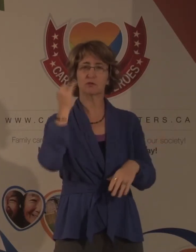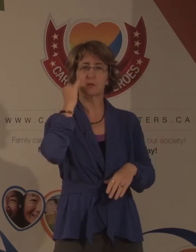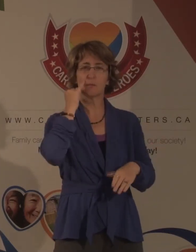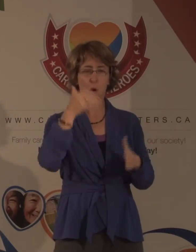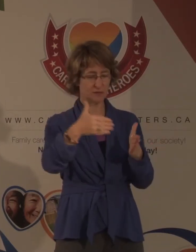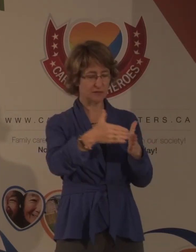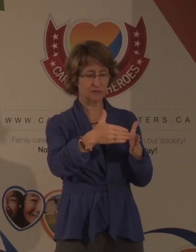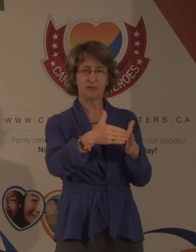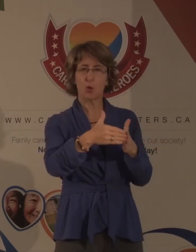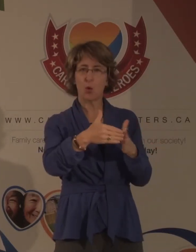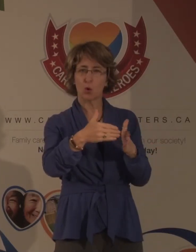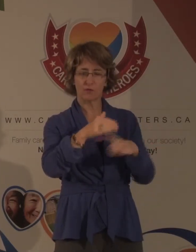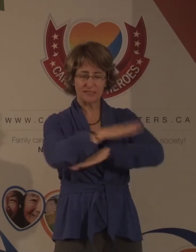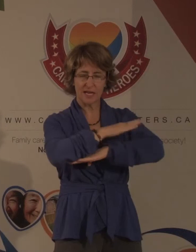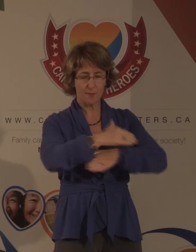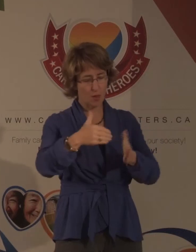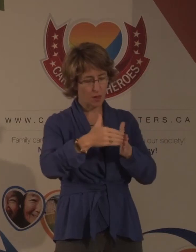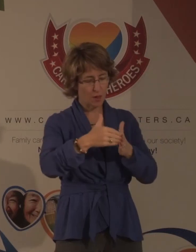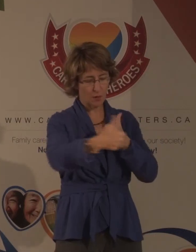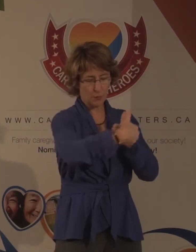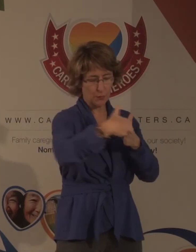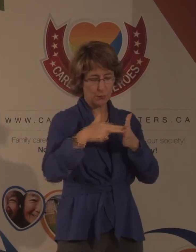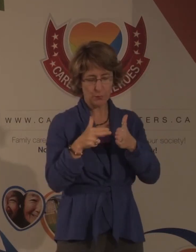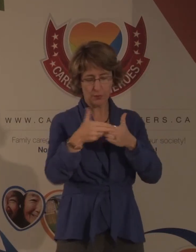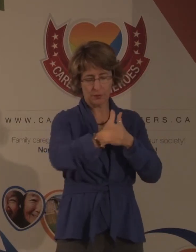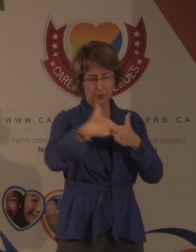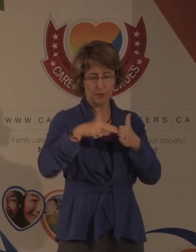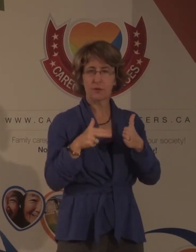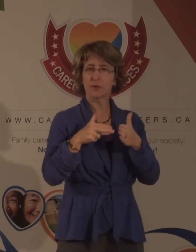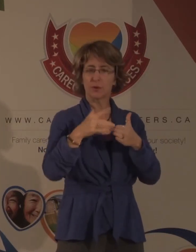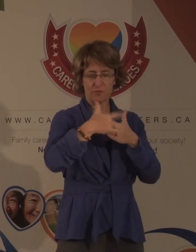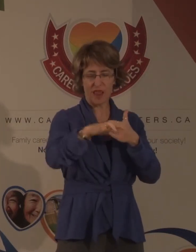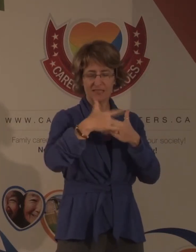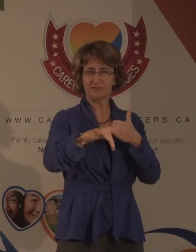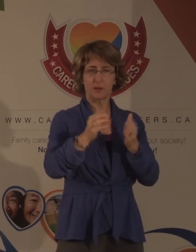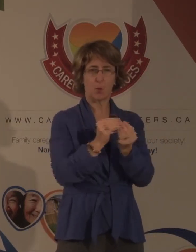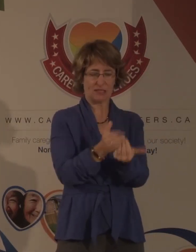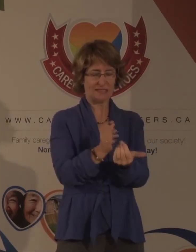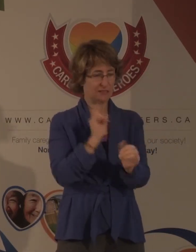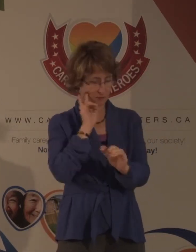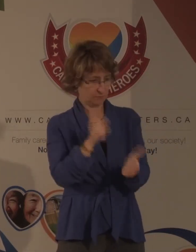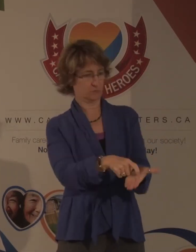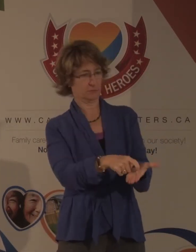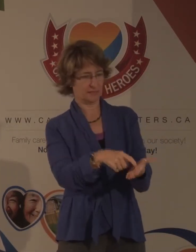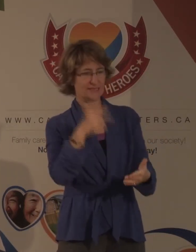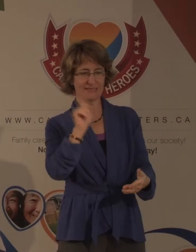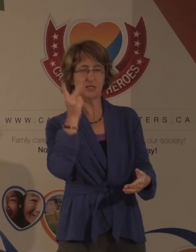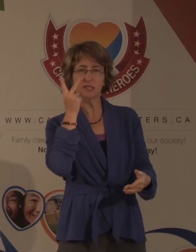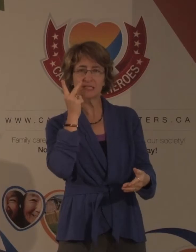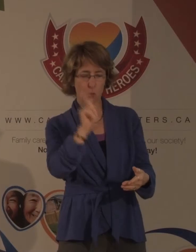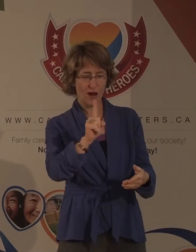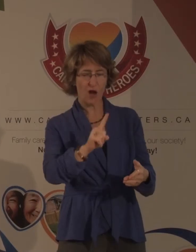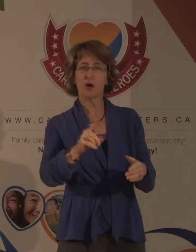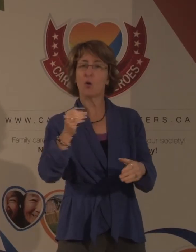they see them, same thing as on the rise of the stairway. If you put reflector tape on there, it really helps them to see where the depth